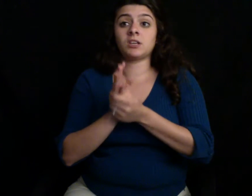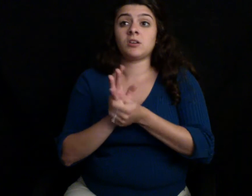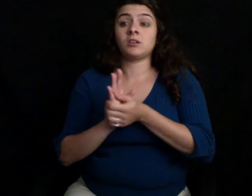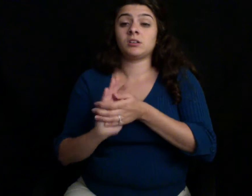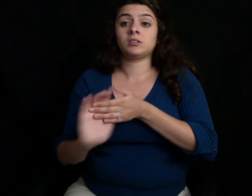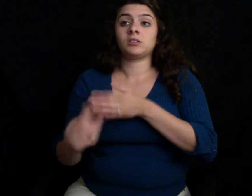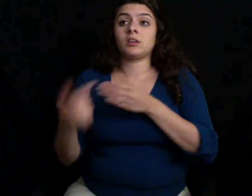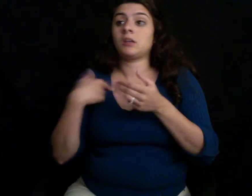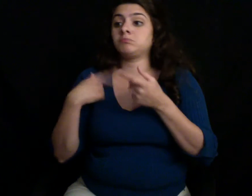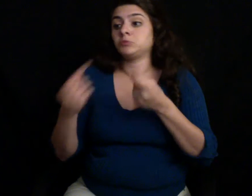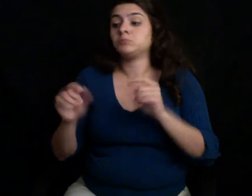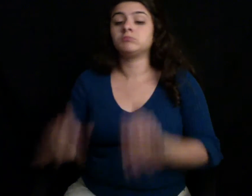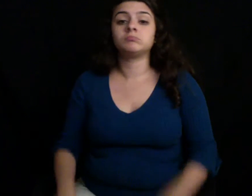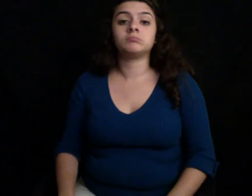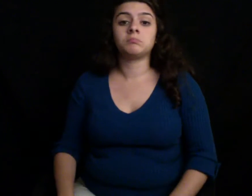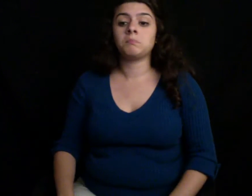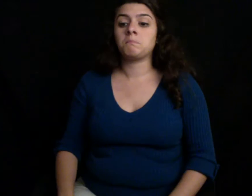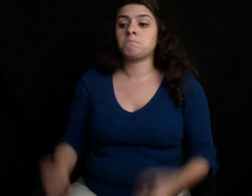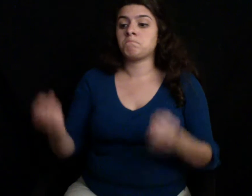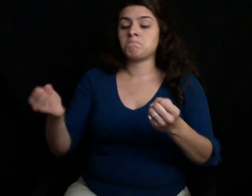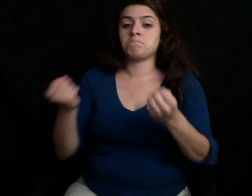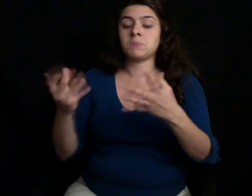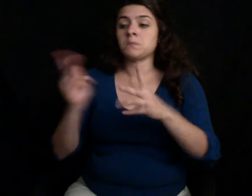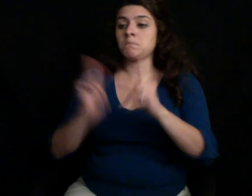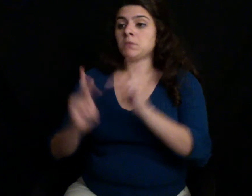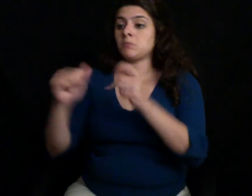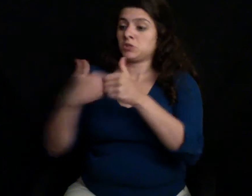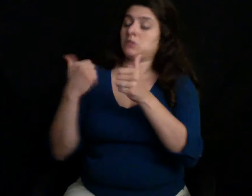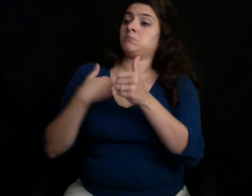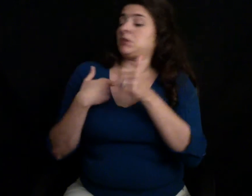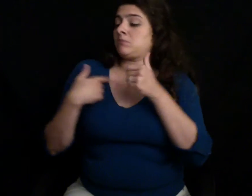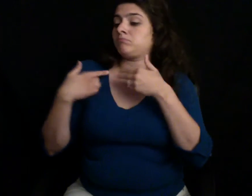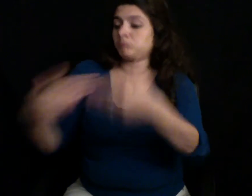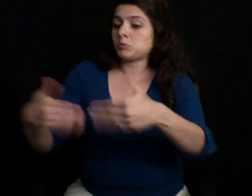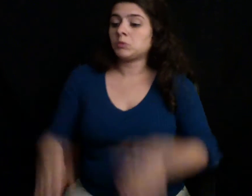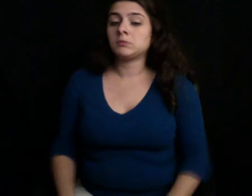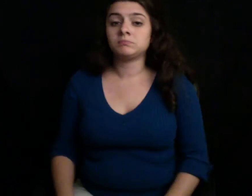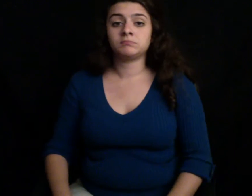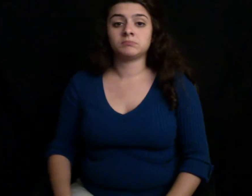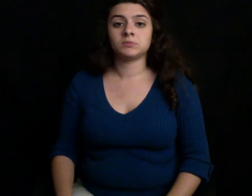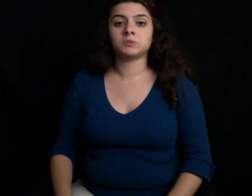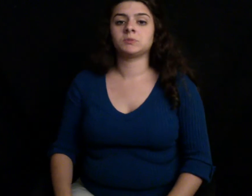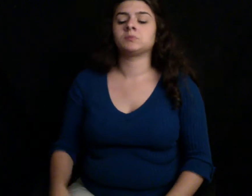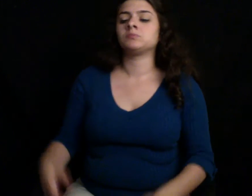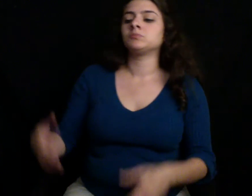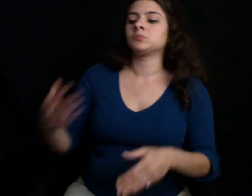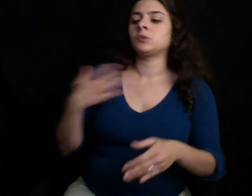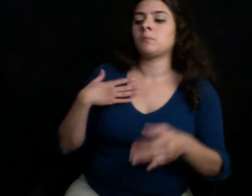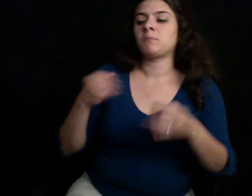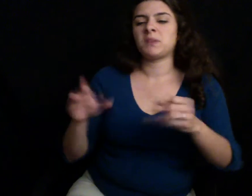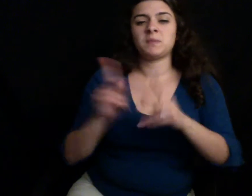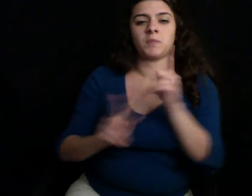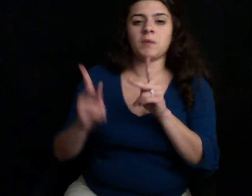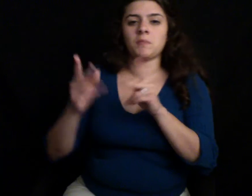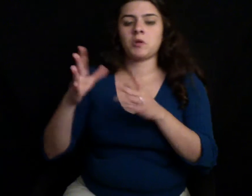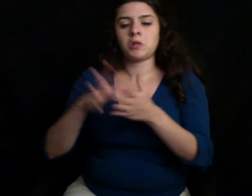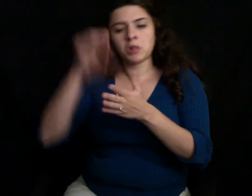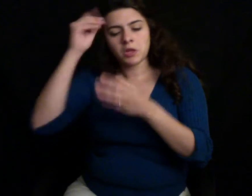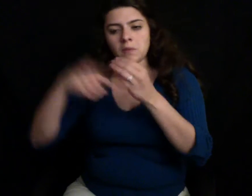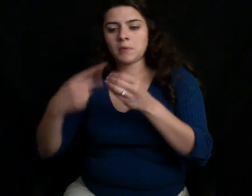do it. So my name just started to go around as this guy who could rap about anything. And that just came from the early days of just freestyling and things, and just being able to